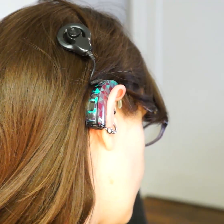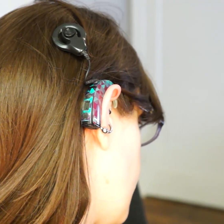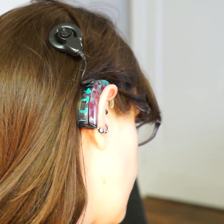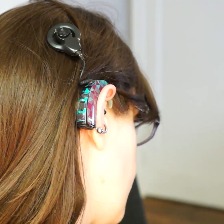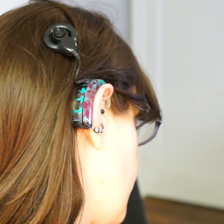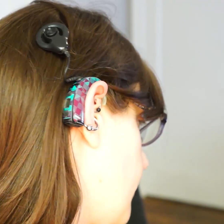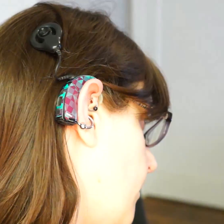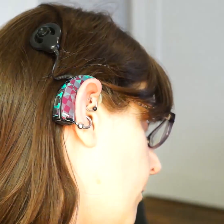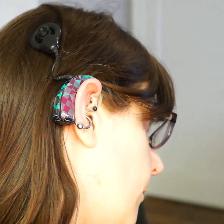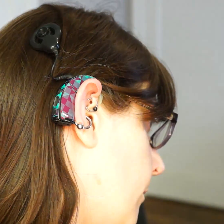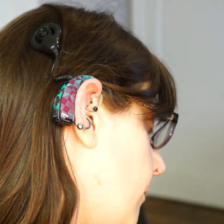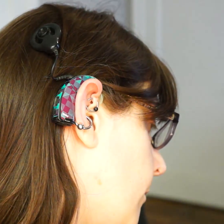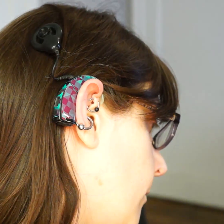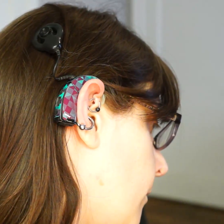processor. The new ones are a lot smaller.